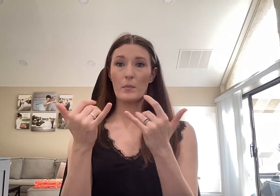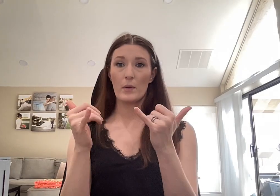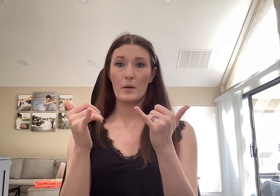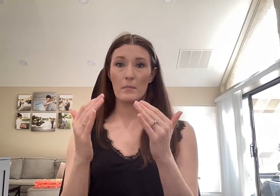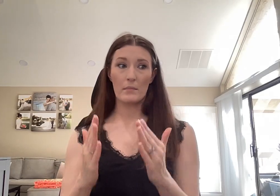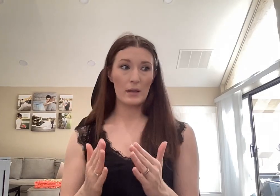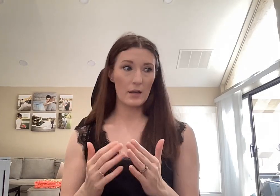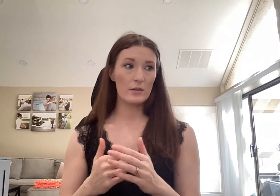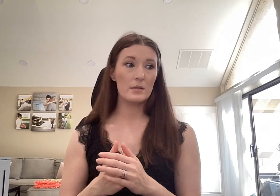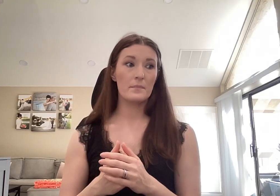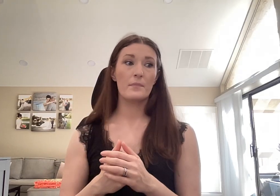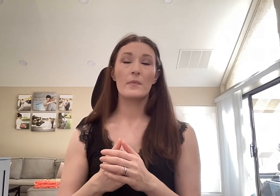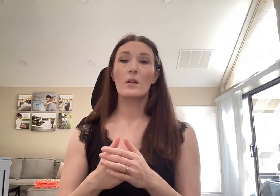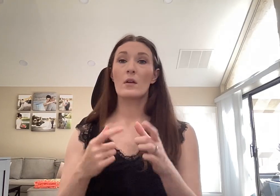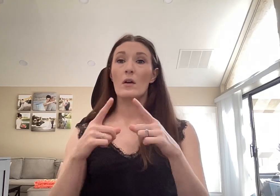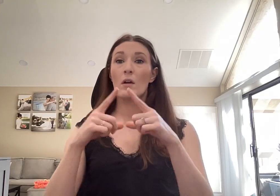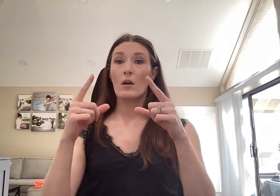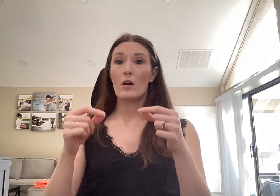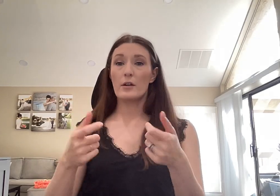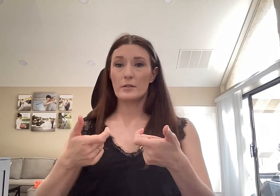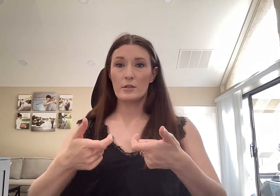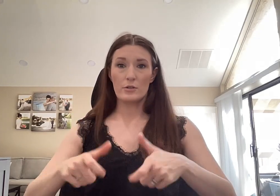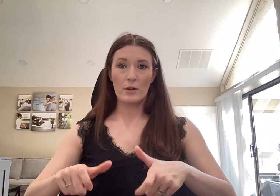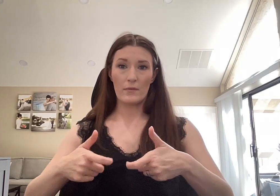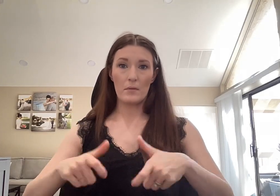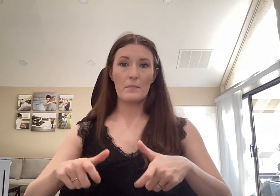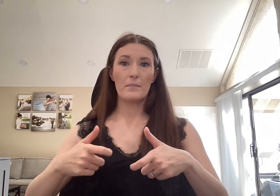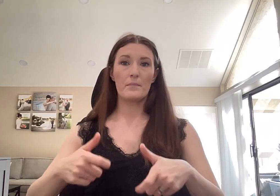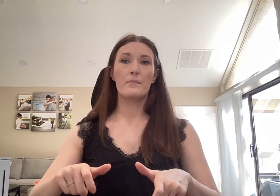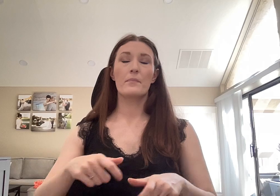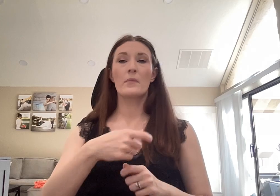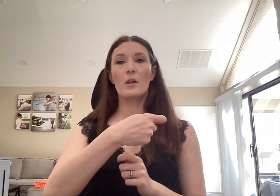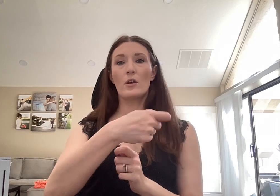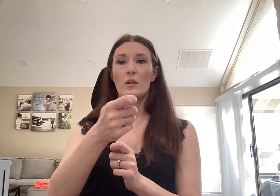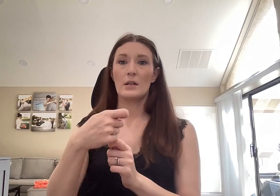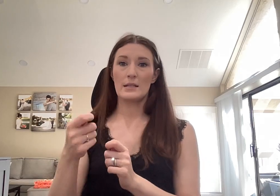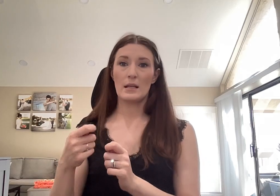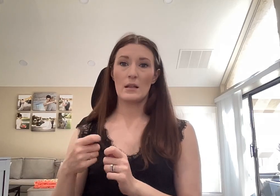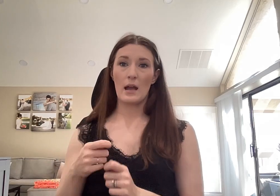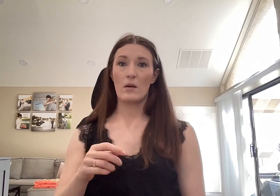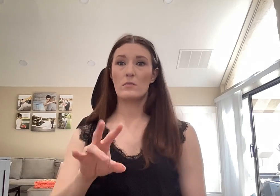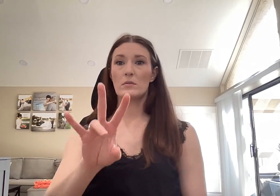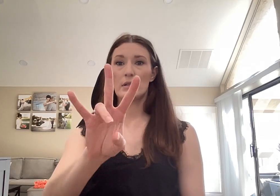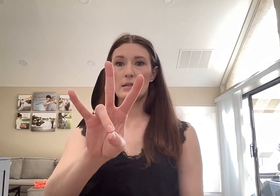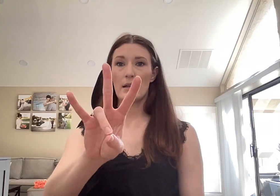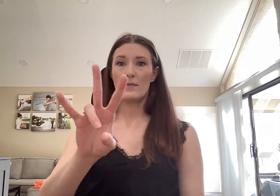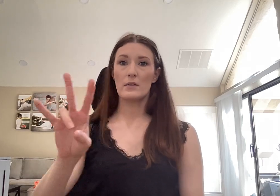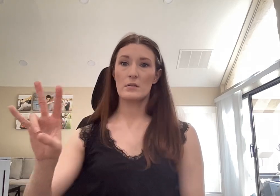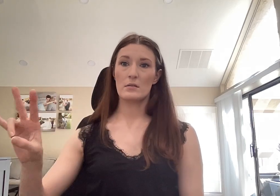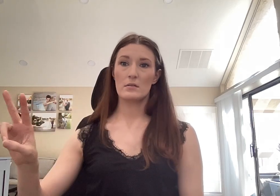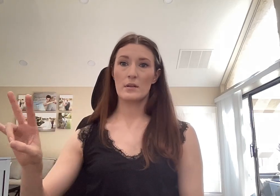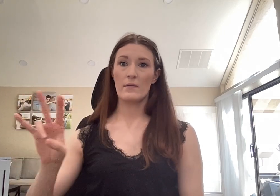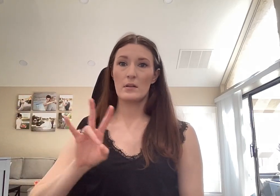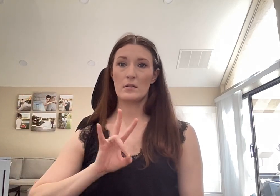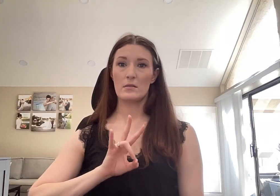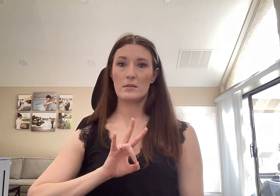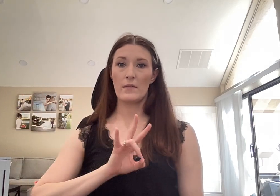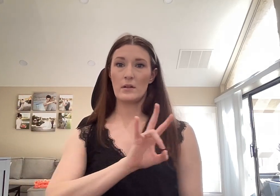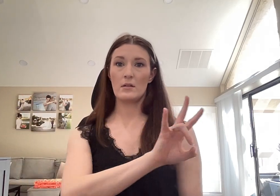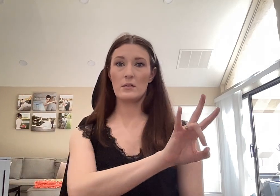more players. Cards, shuffle. I'm going to deal out 7, 7, 7,